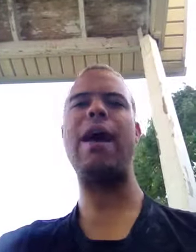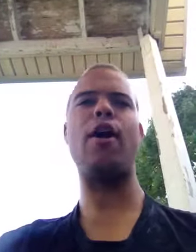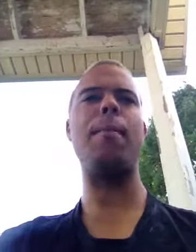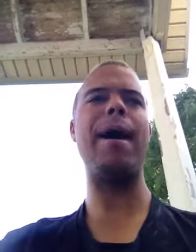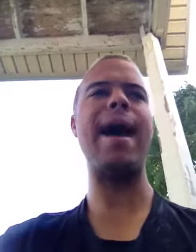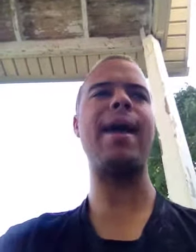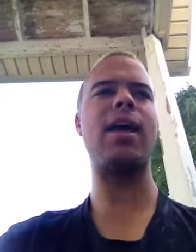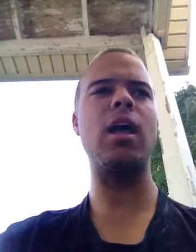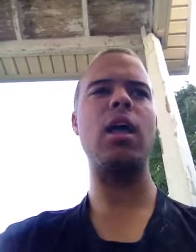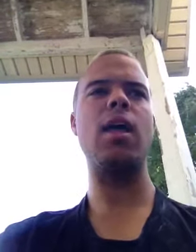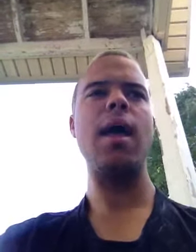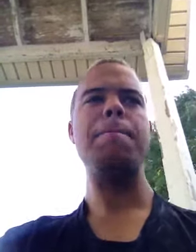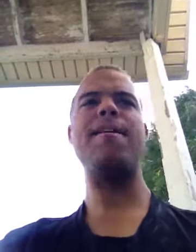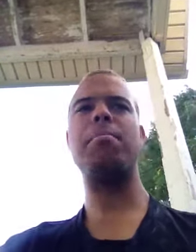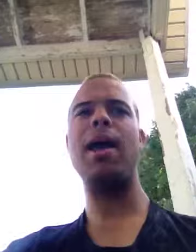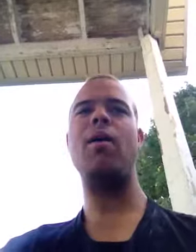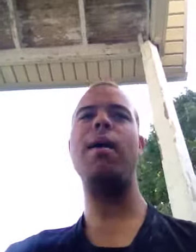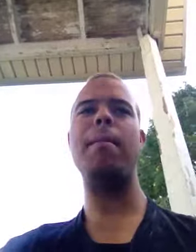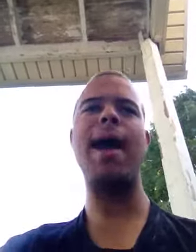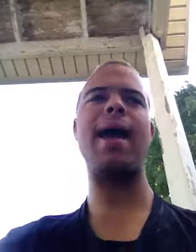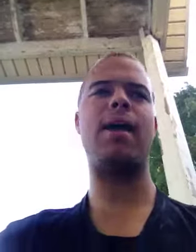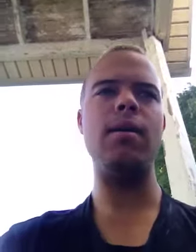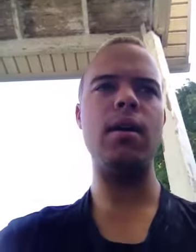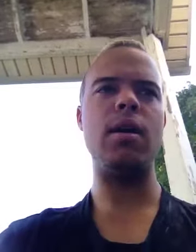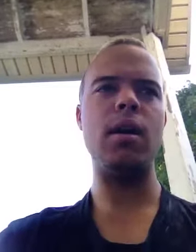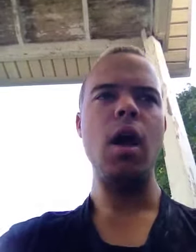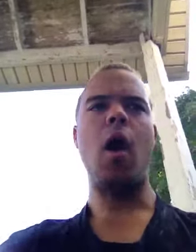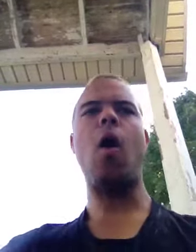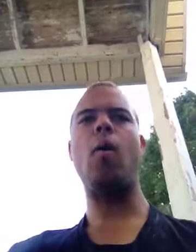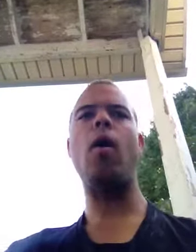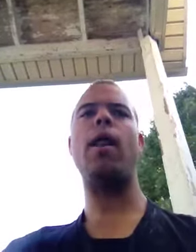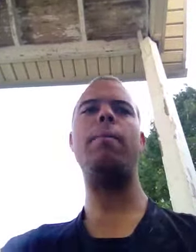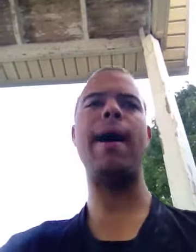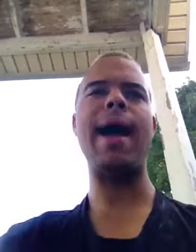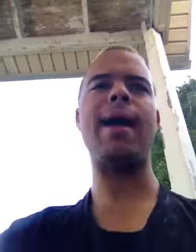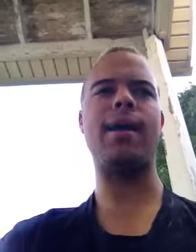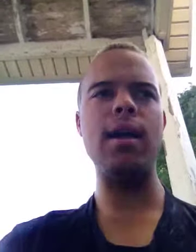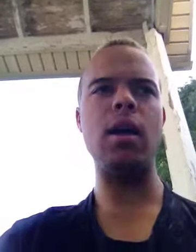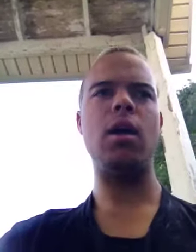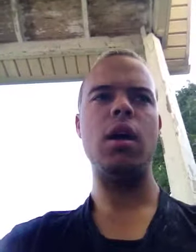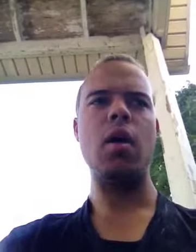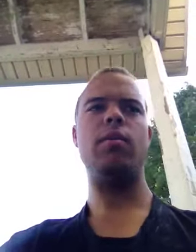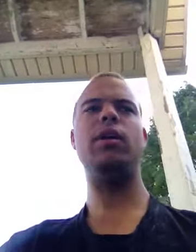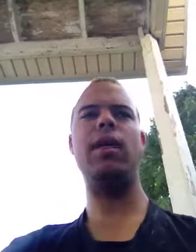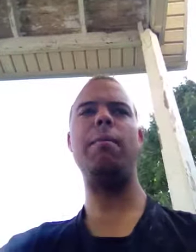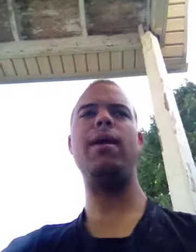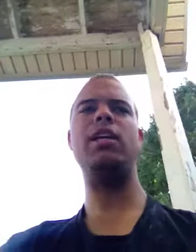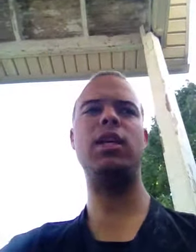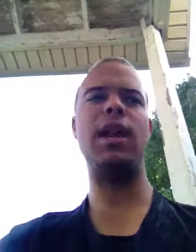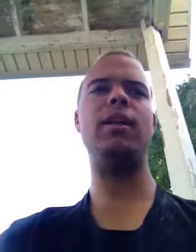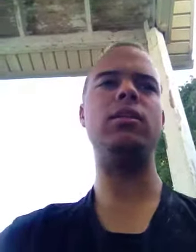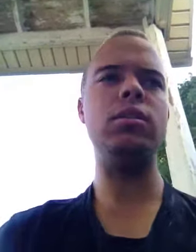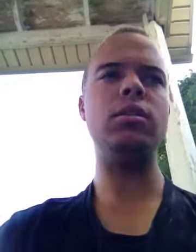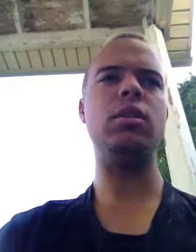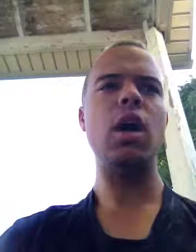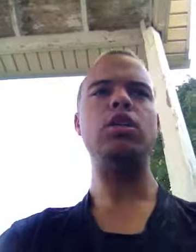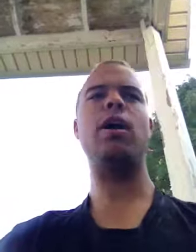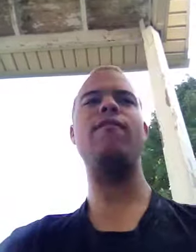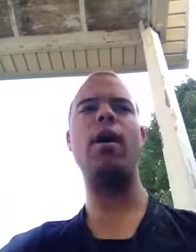her back. Miss Mary Mack, all rolled up back. She let me shoot it straight from